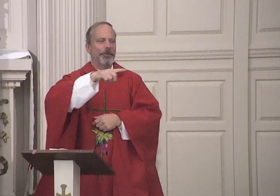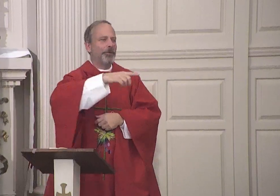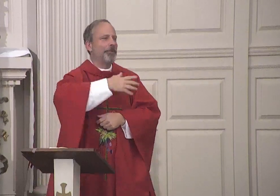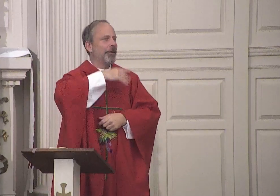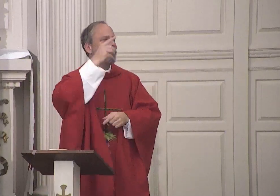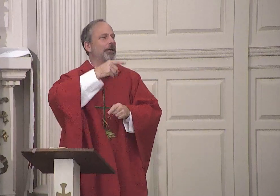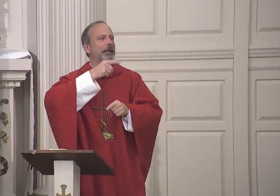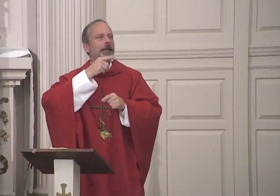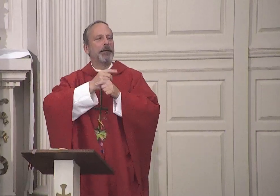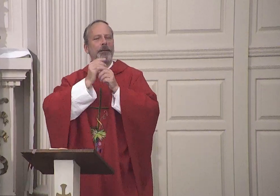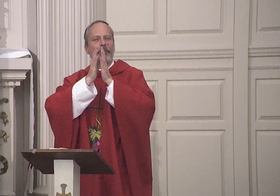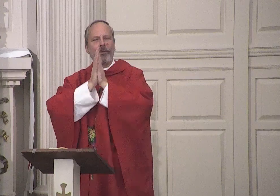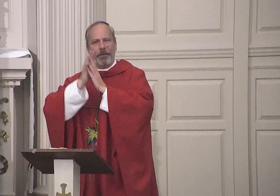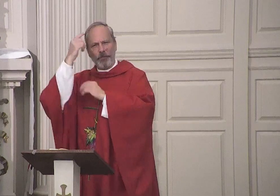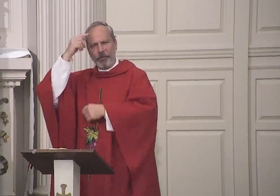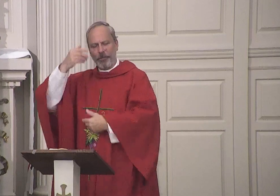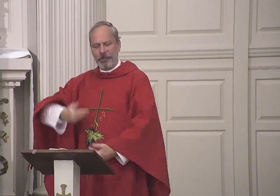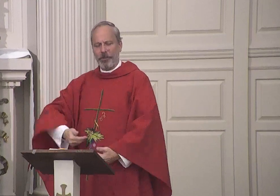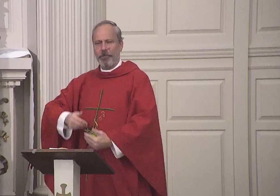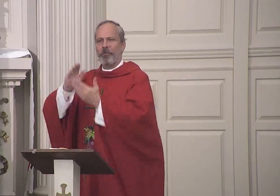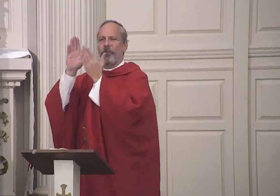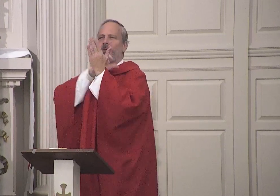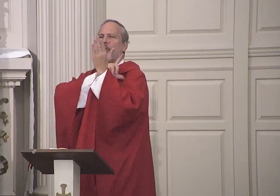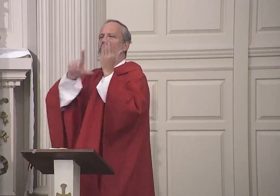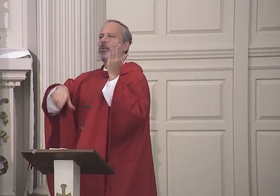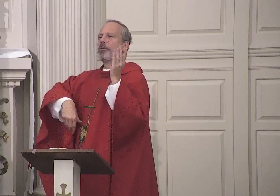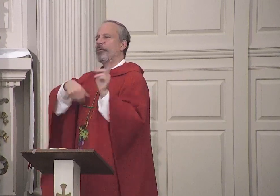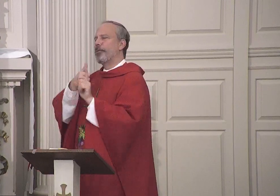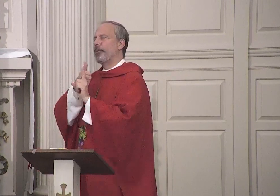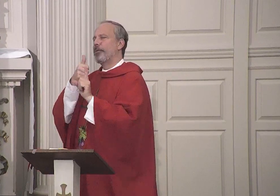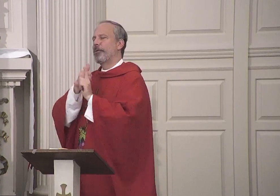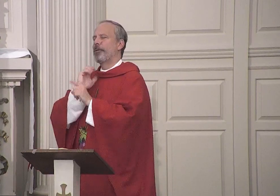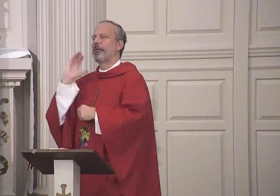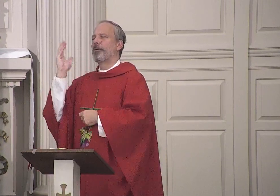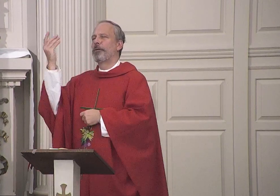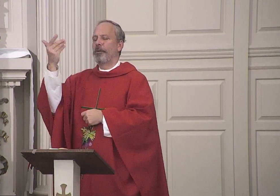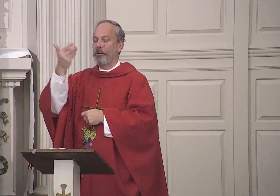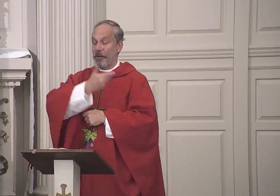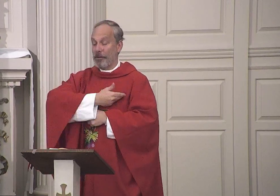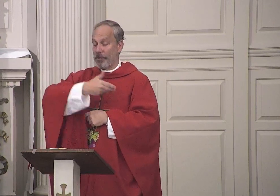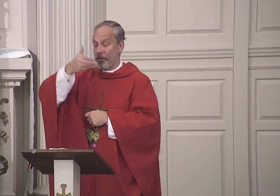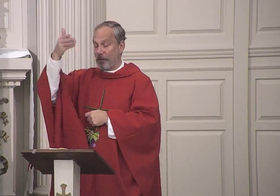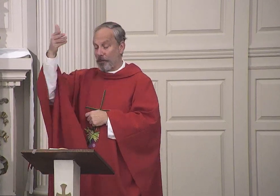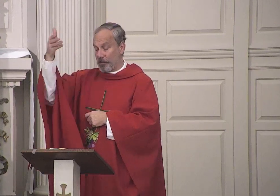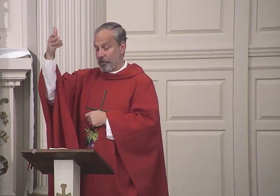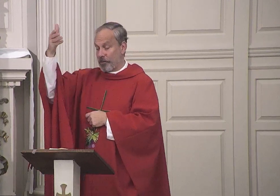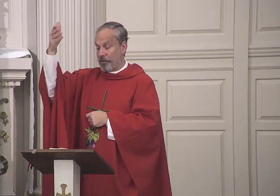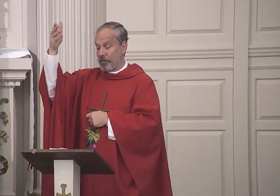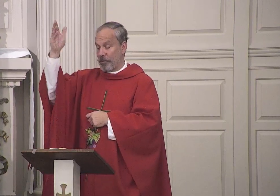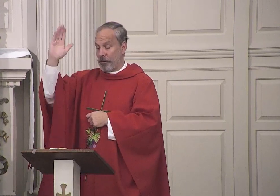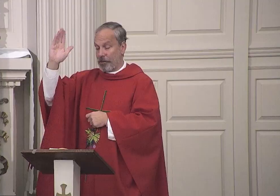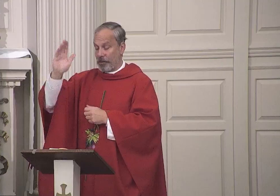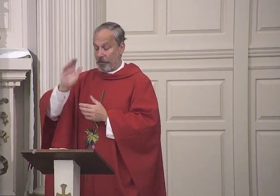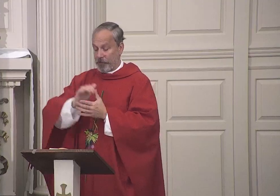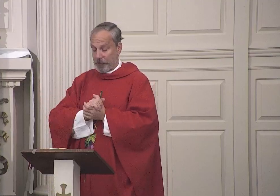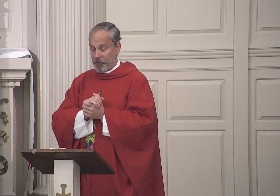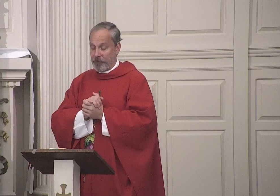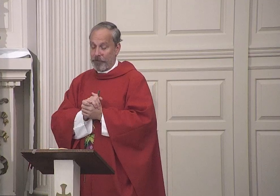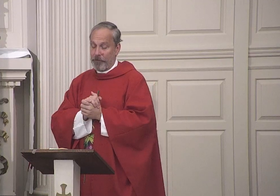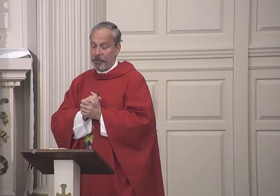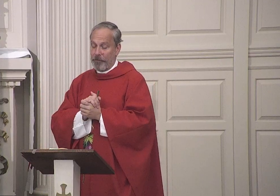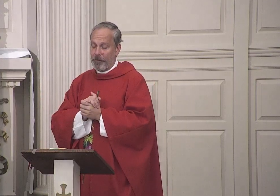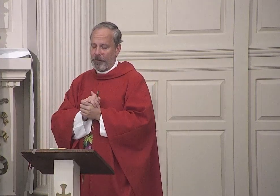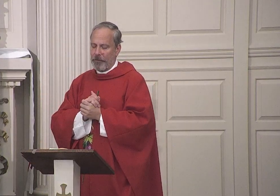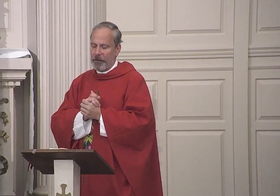through my most grievous fault. Therefore, I ask Blessed Mary, Ever Virgin, all the angels and